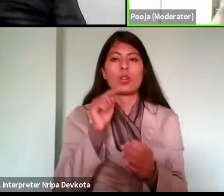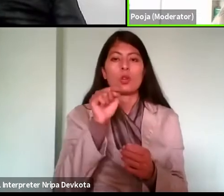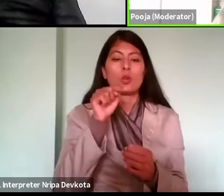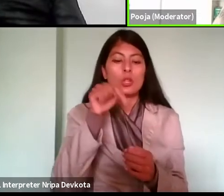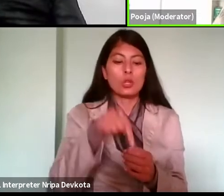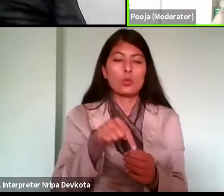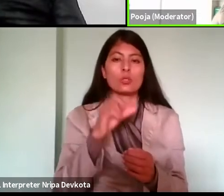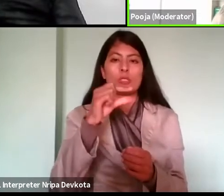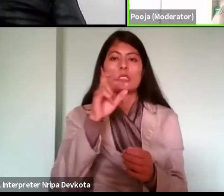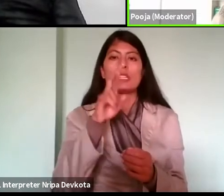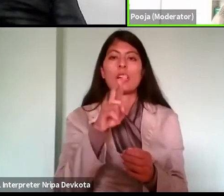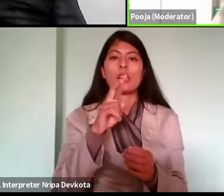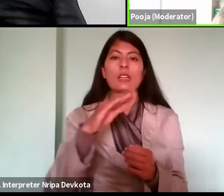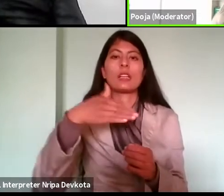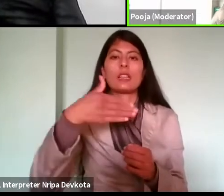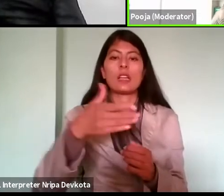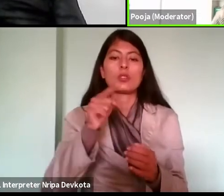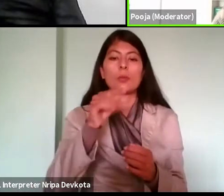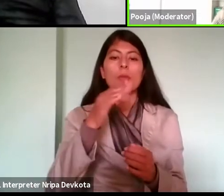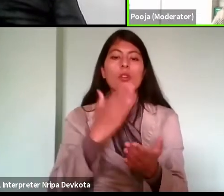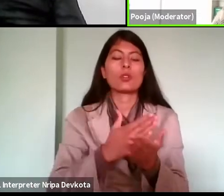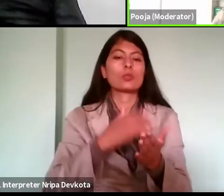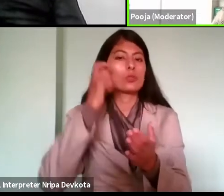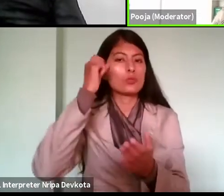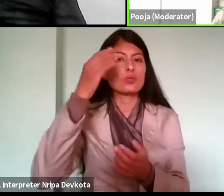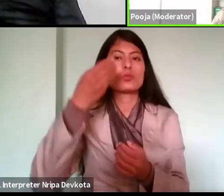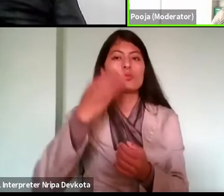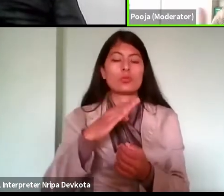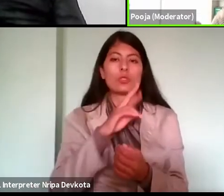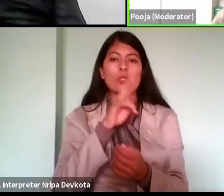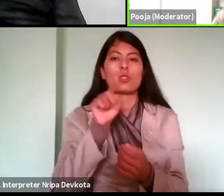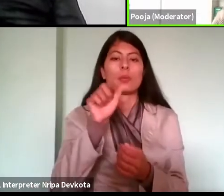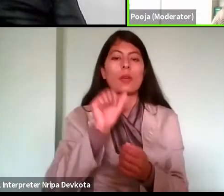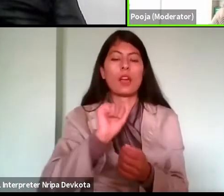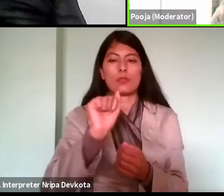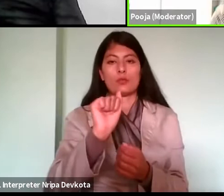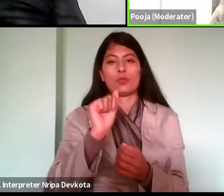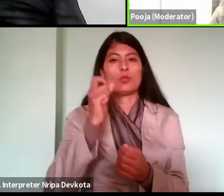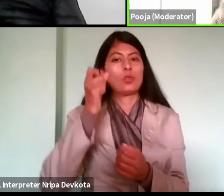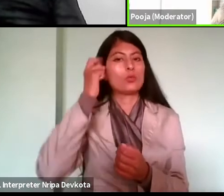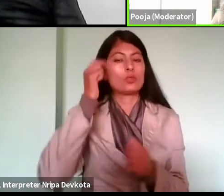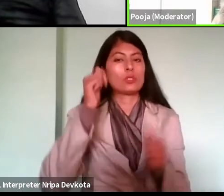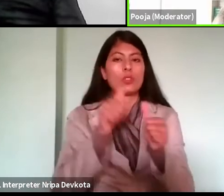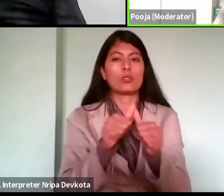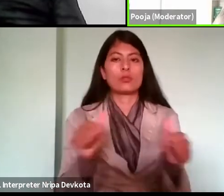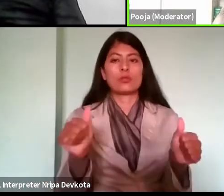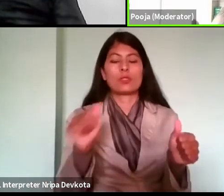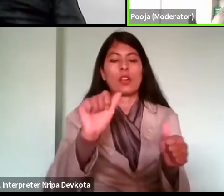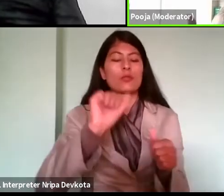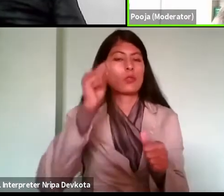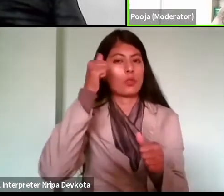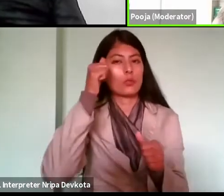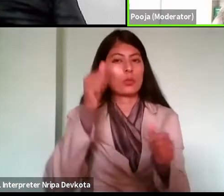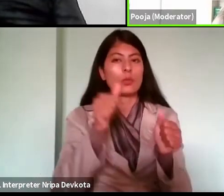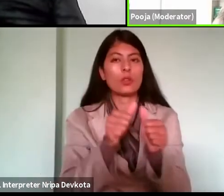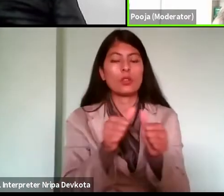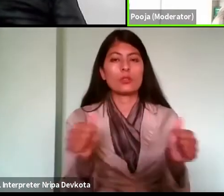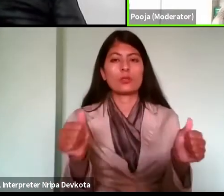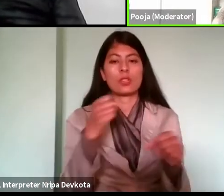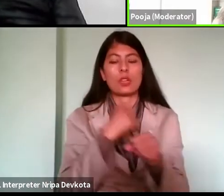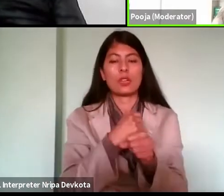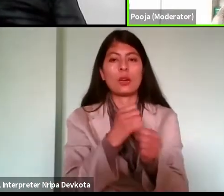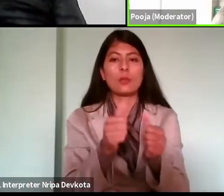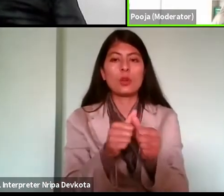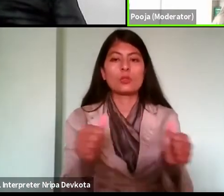this GR and what it means, coming from your own from your own experience and from your own work, and what